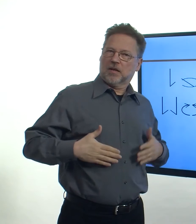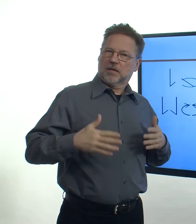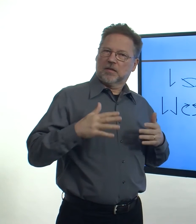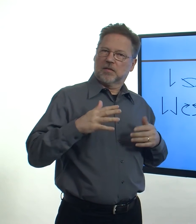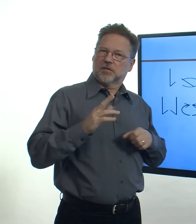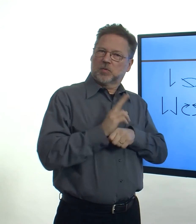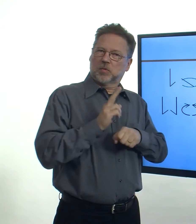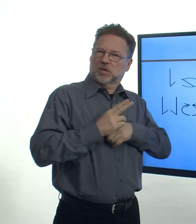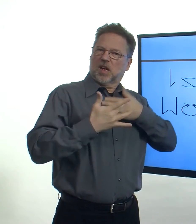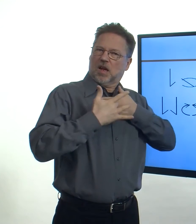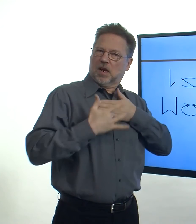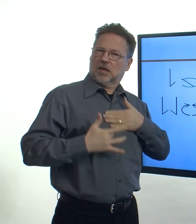or making contact.